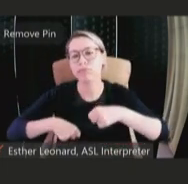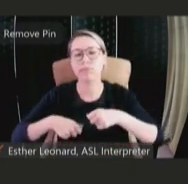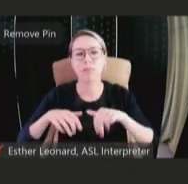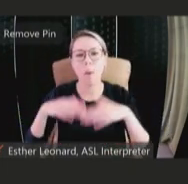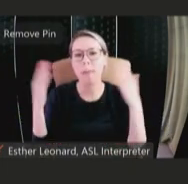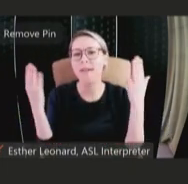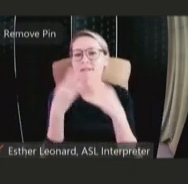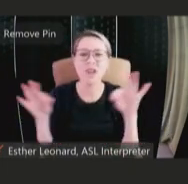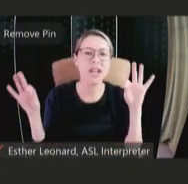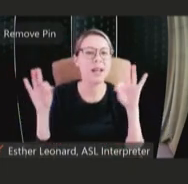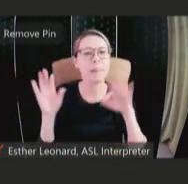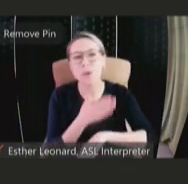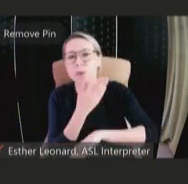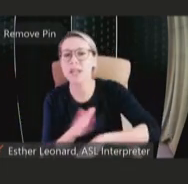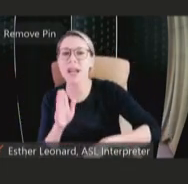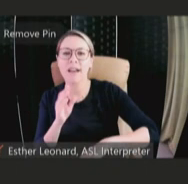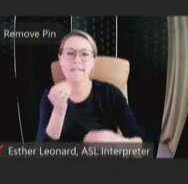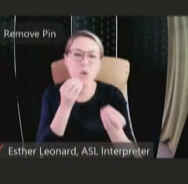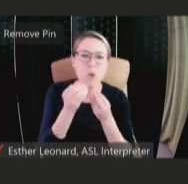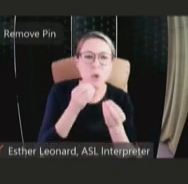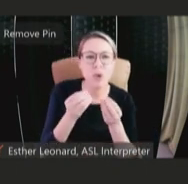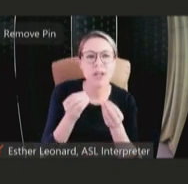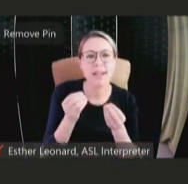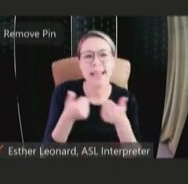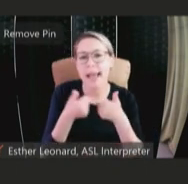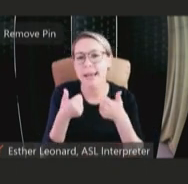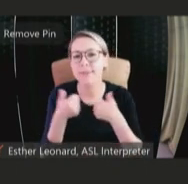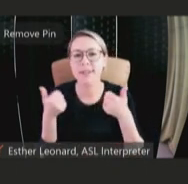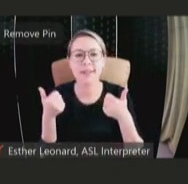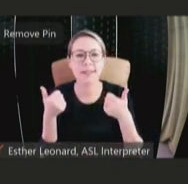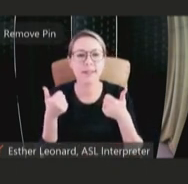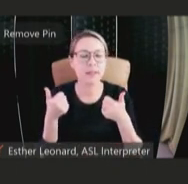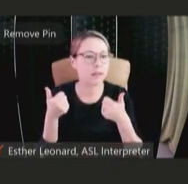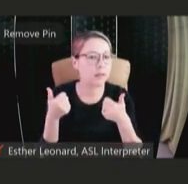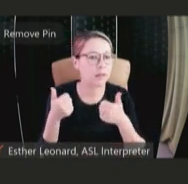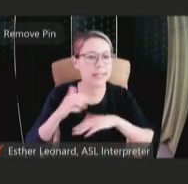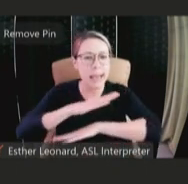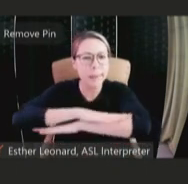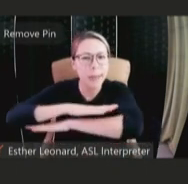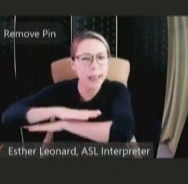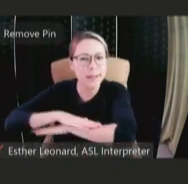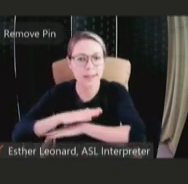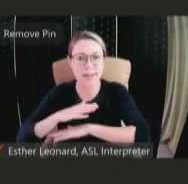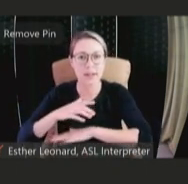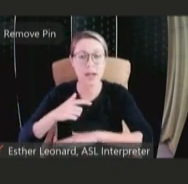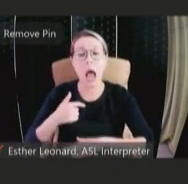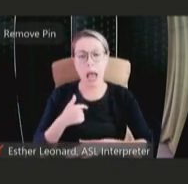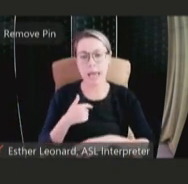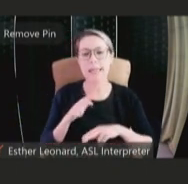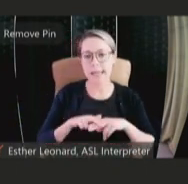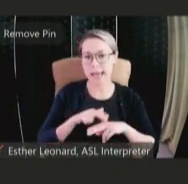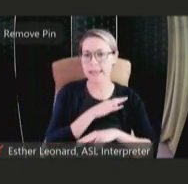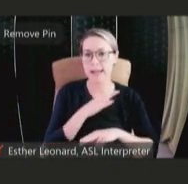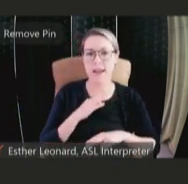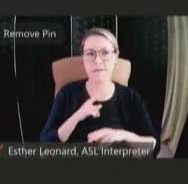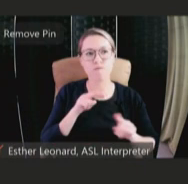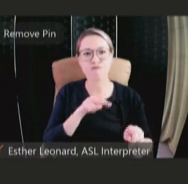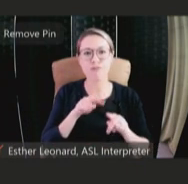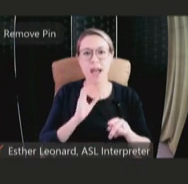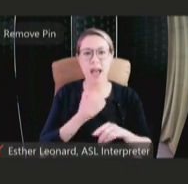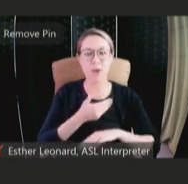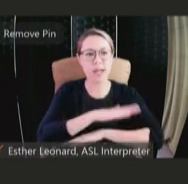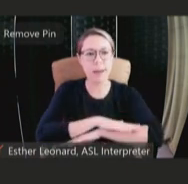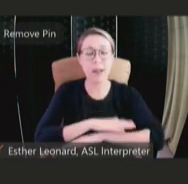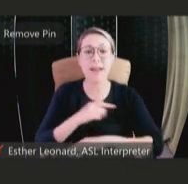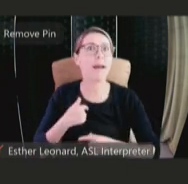music, food, games, there were resource tables. I staffed our table and got to meet, I don't even